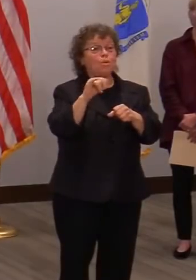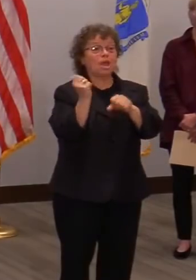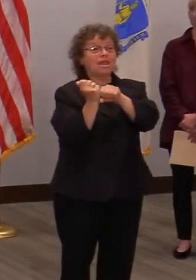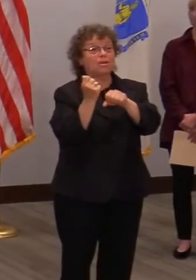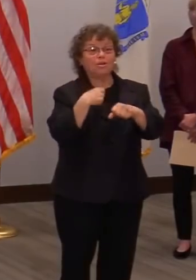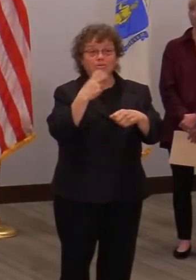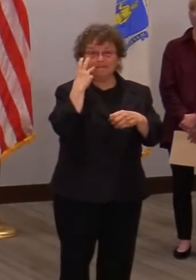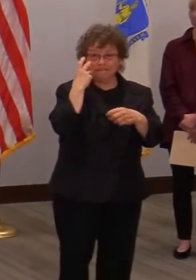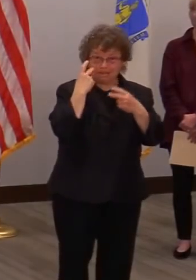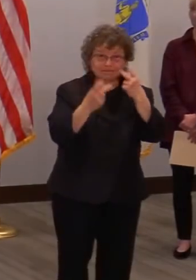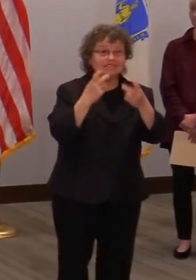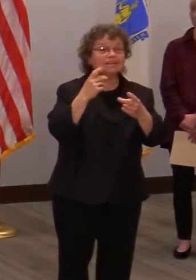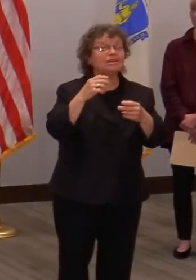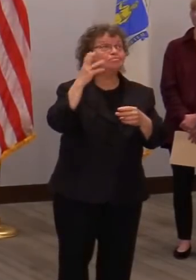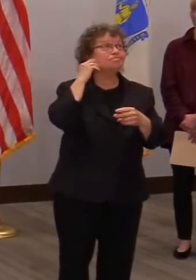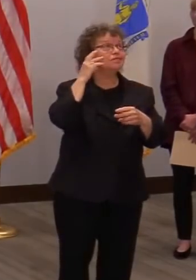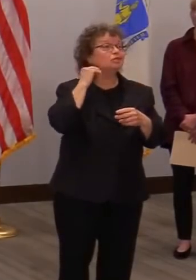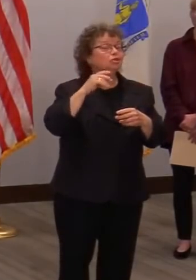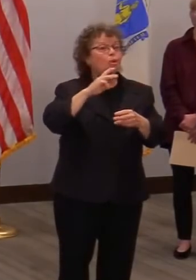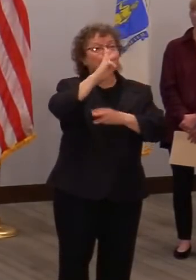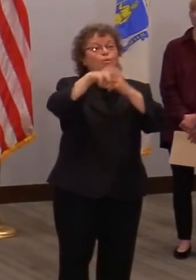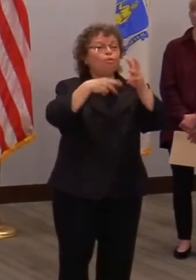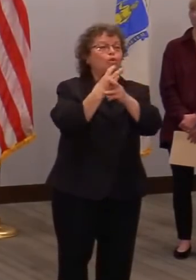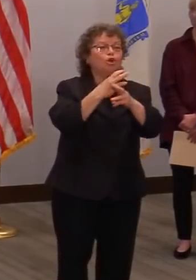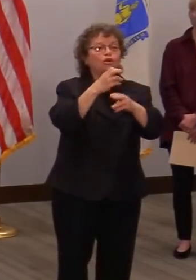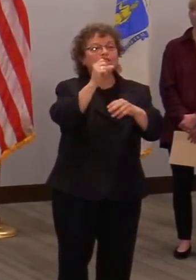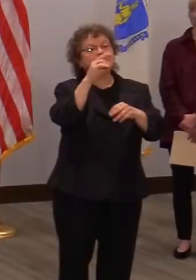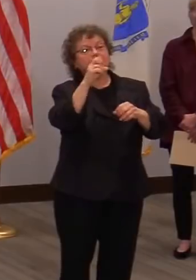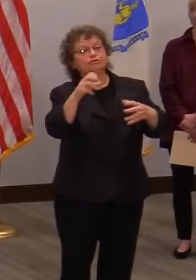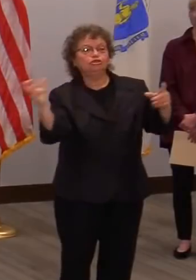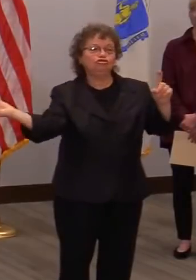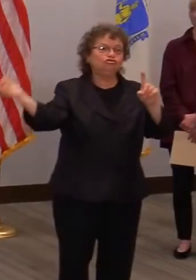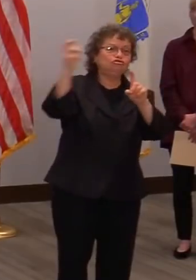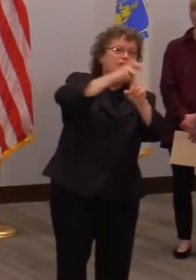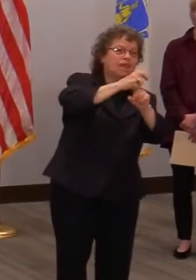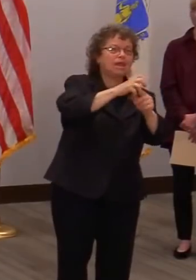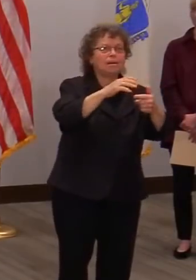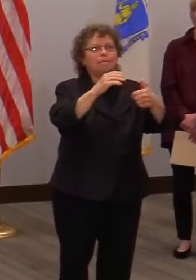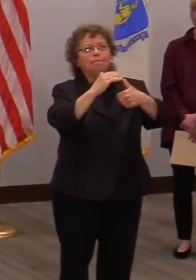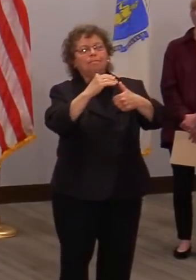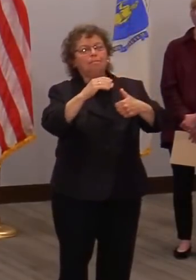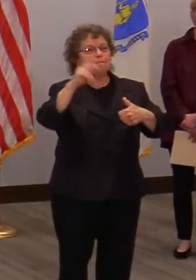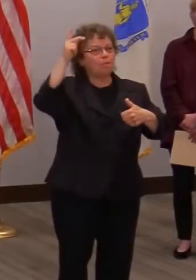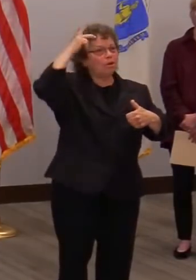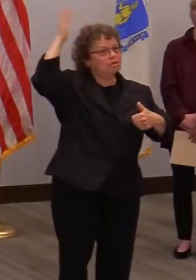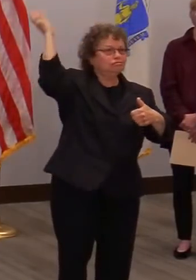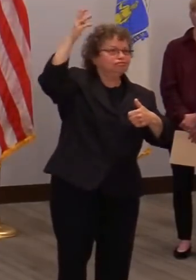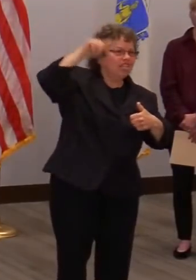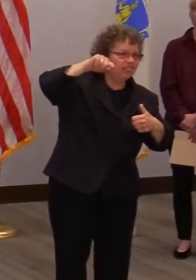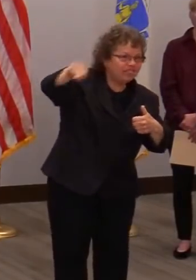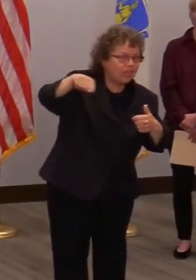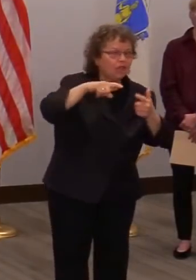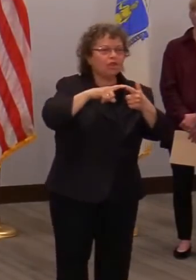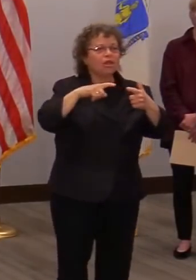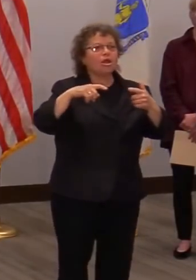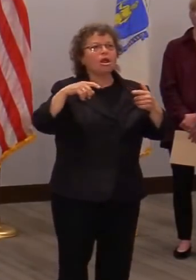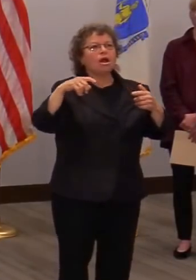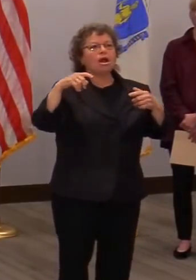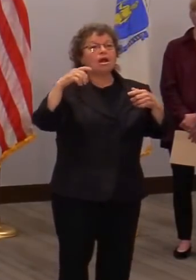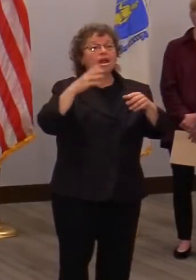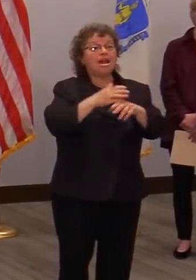Series championships, great political speeches. We've seen recovery efforts like we saw after